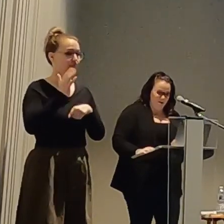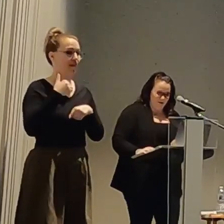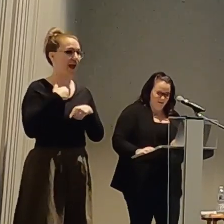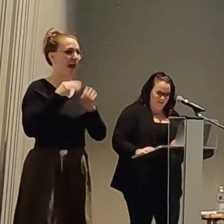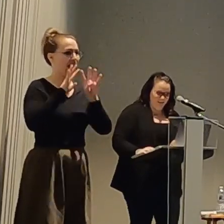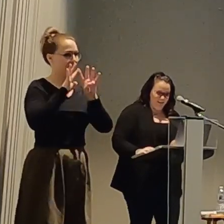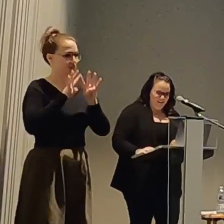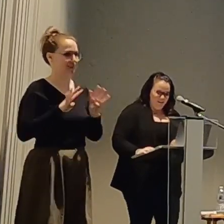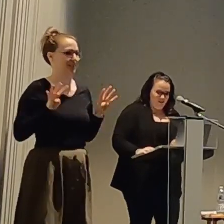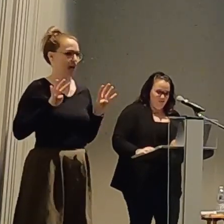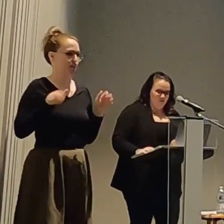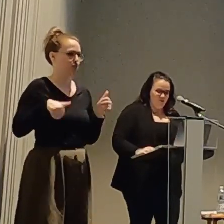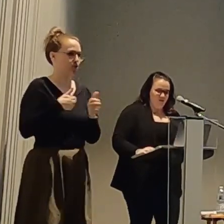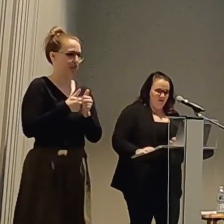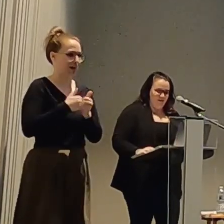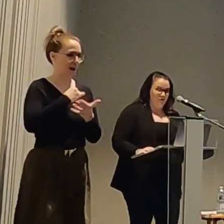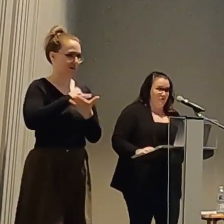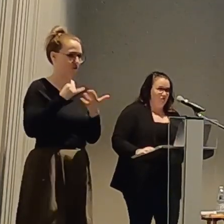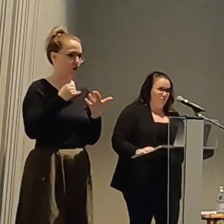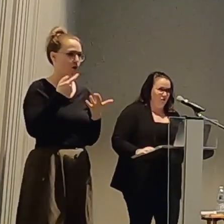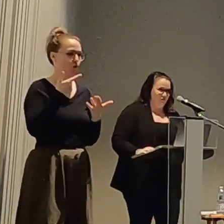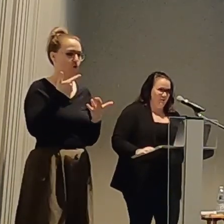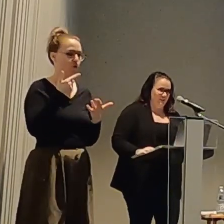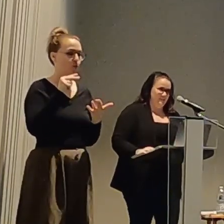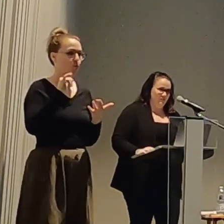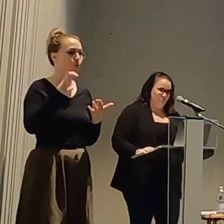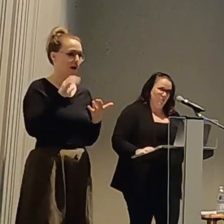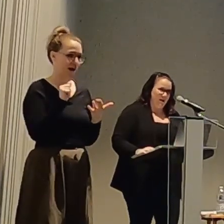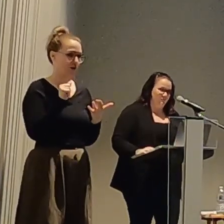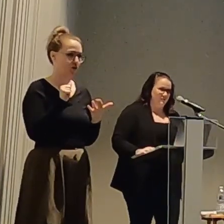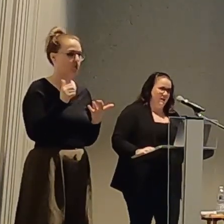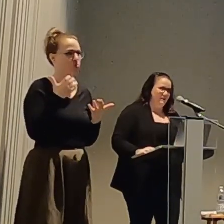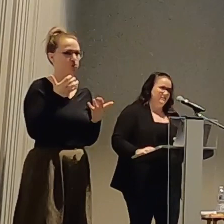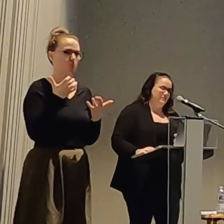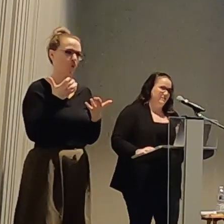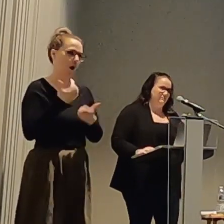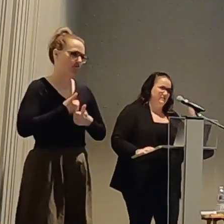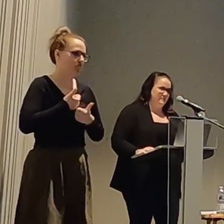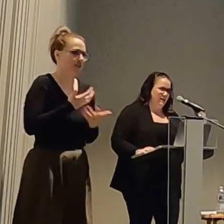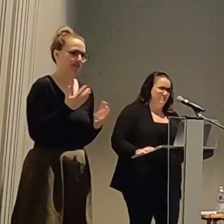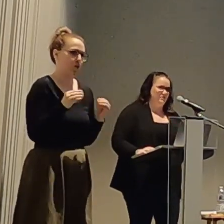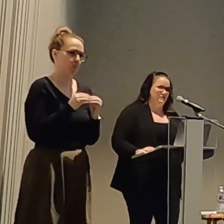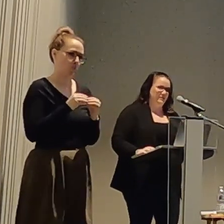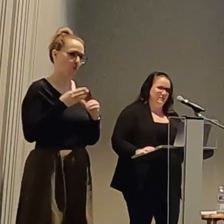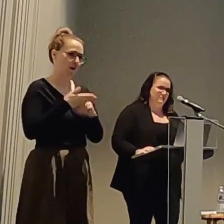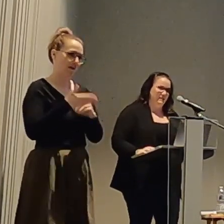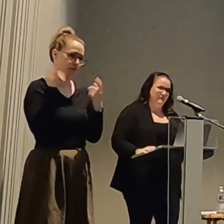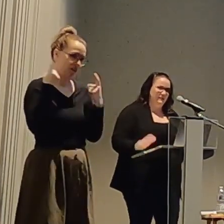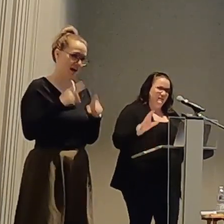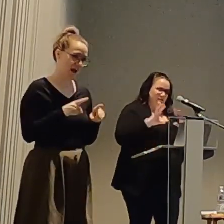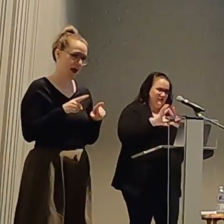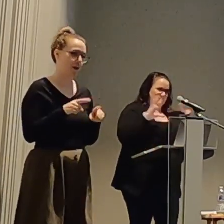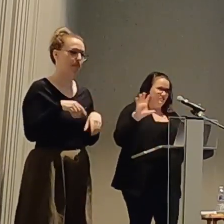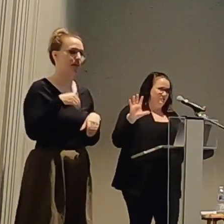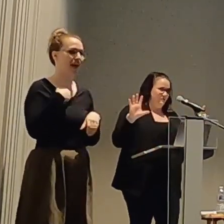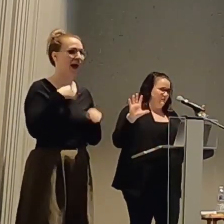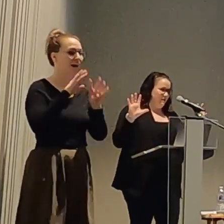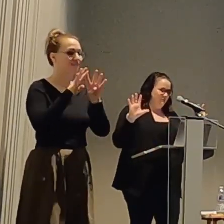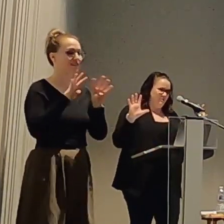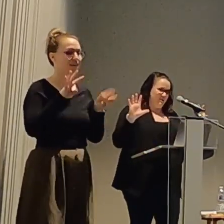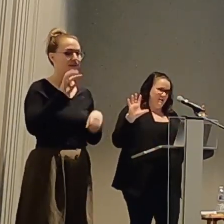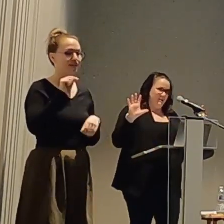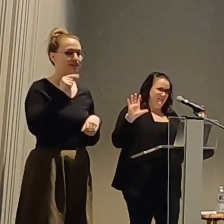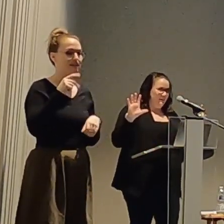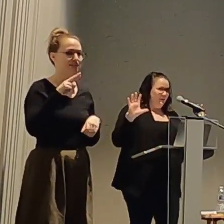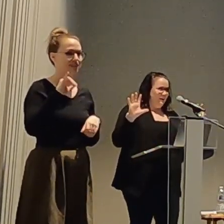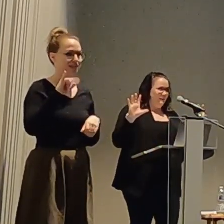tapestry of Guernica. She was motivated to explore her feelings even more after that. So there was a tapestry in the UN, there's a tapestry at the UN